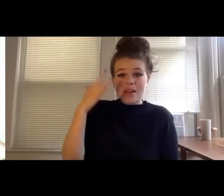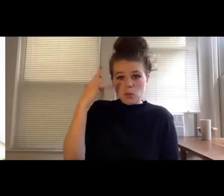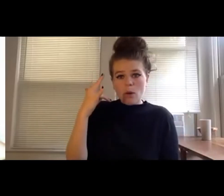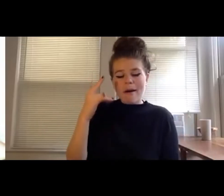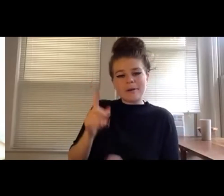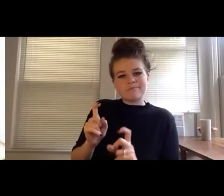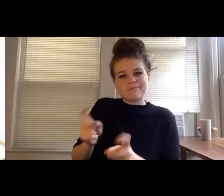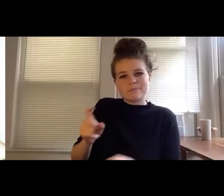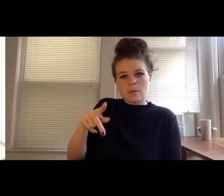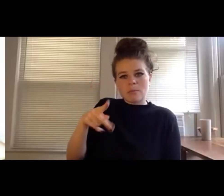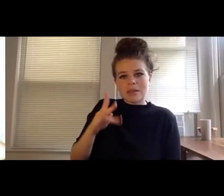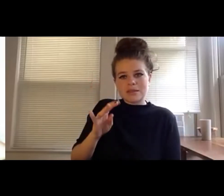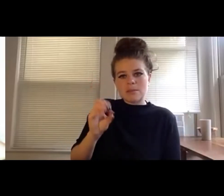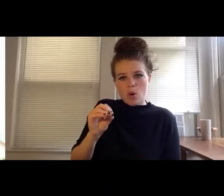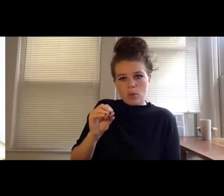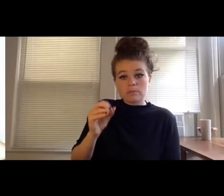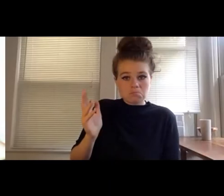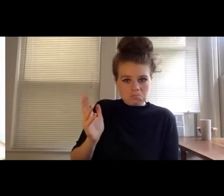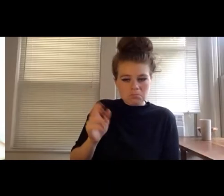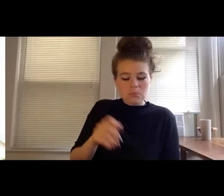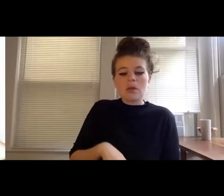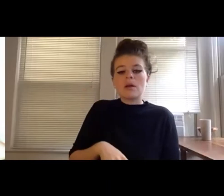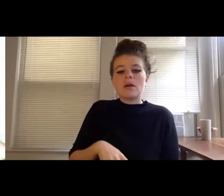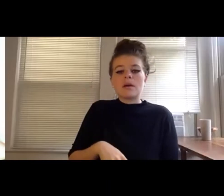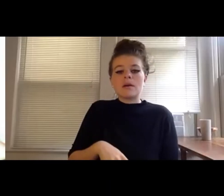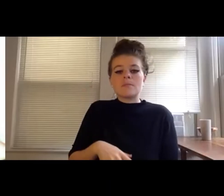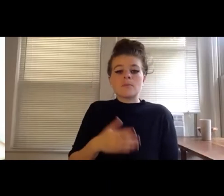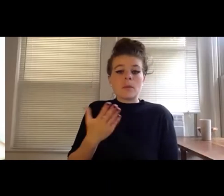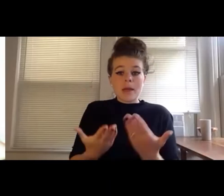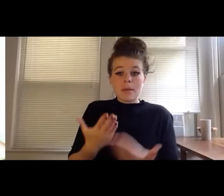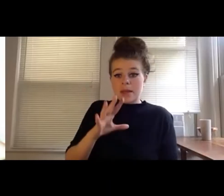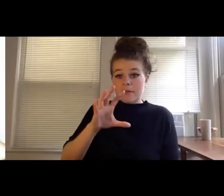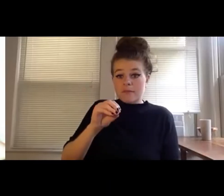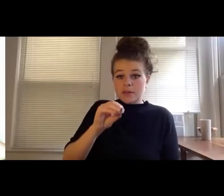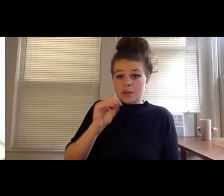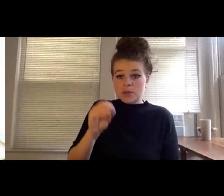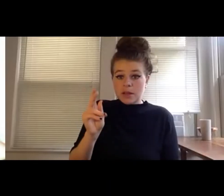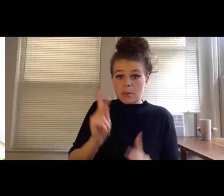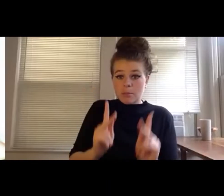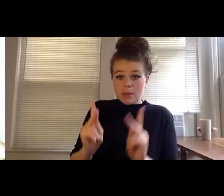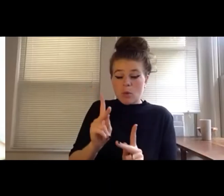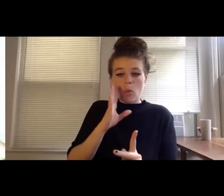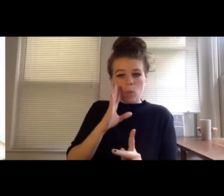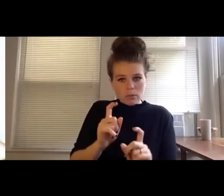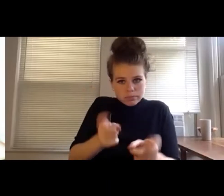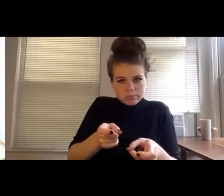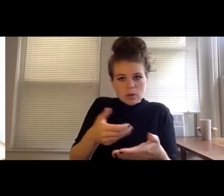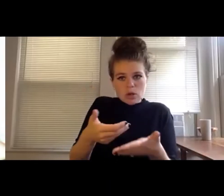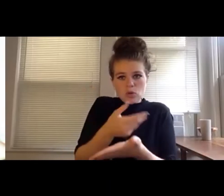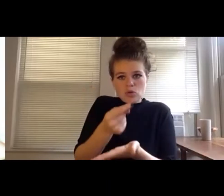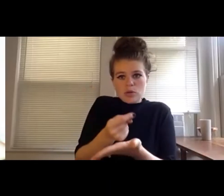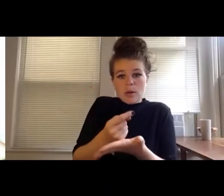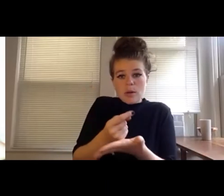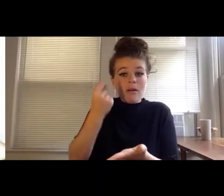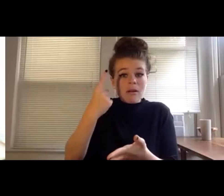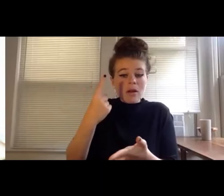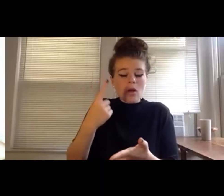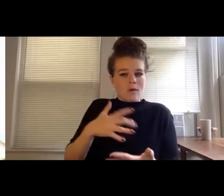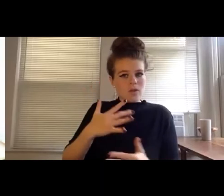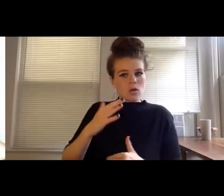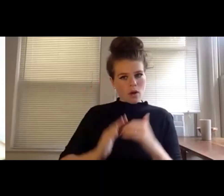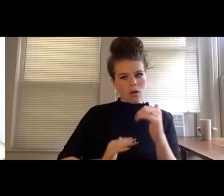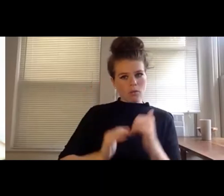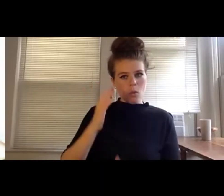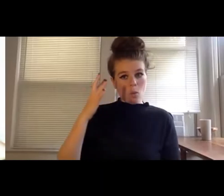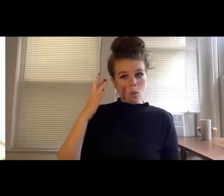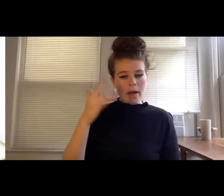placebo. But then 50% may get the new treatment. But again, we feel comfortable doing so because